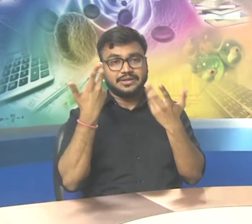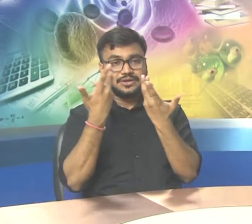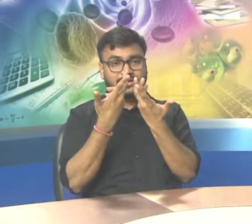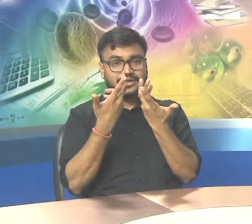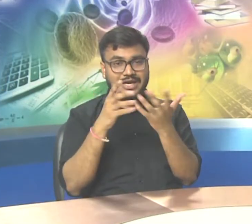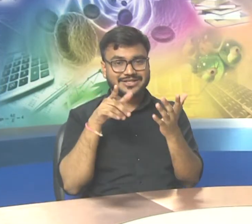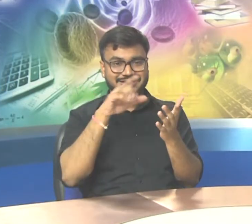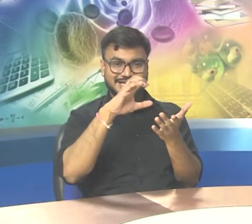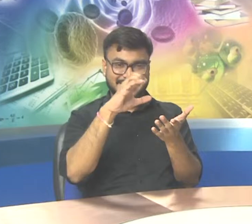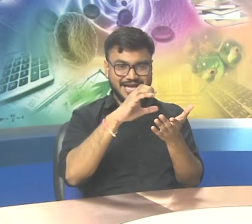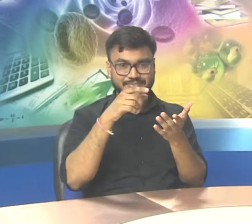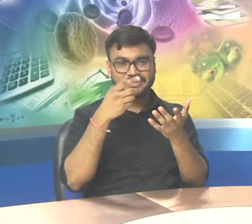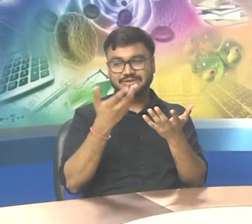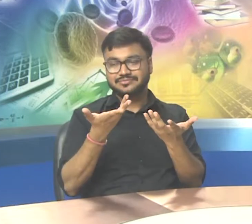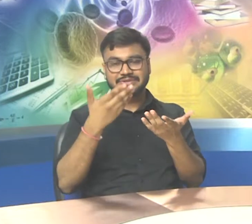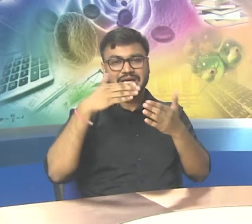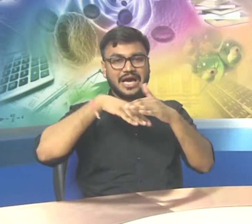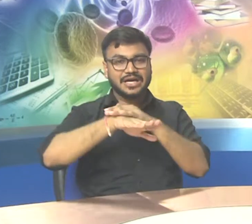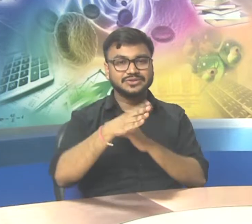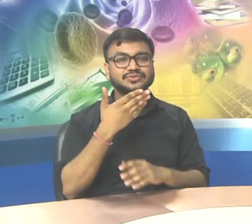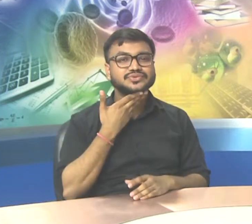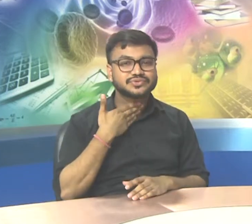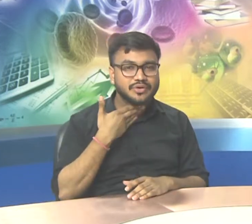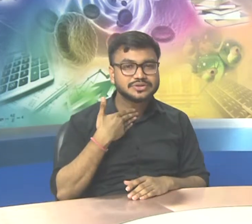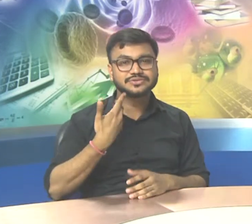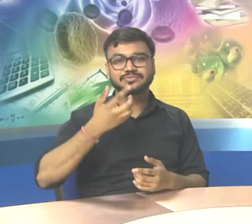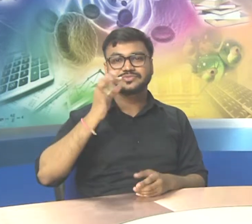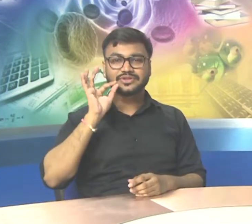They are also present as same